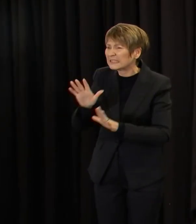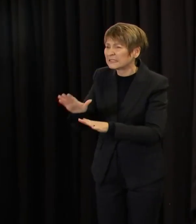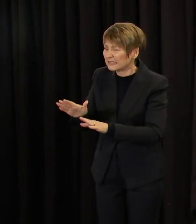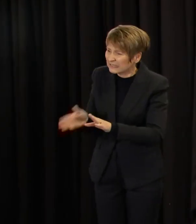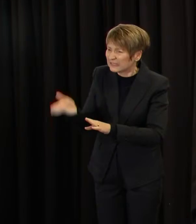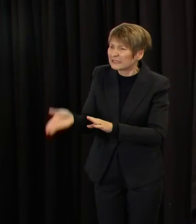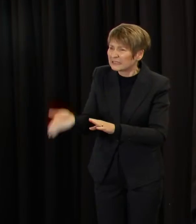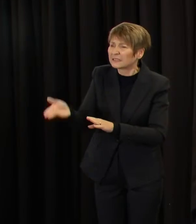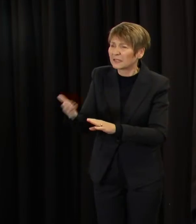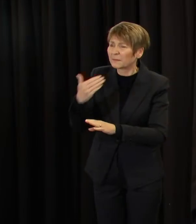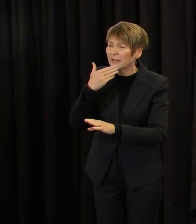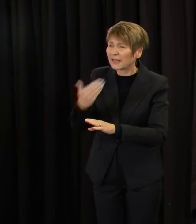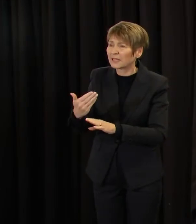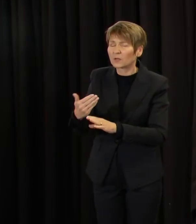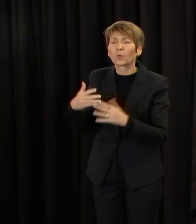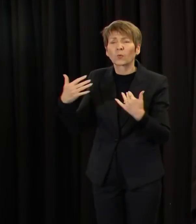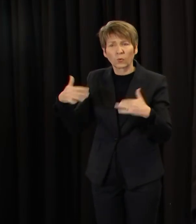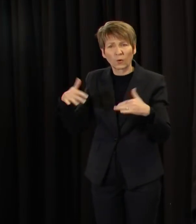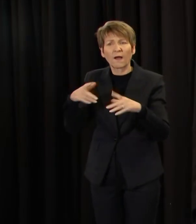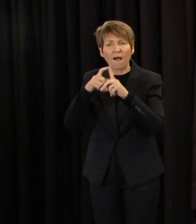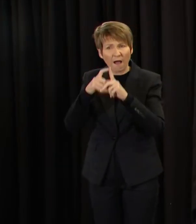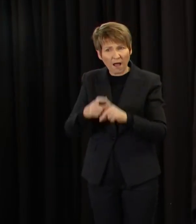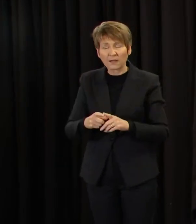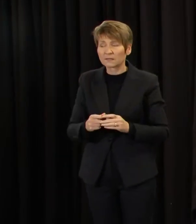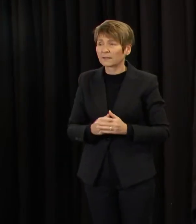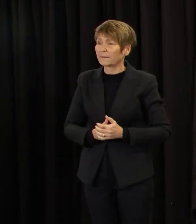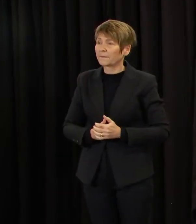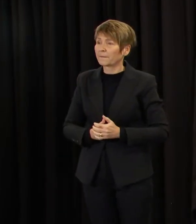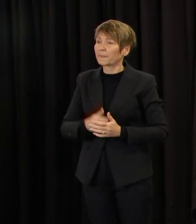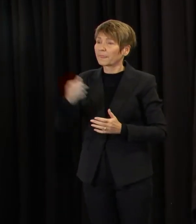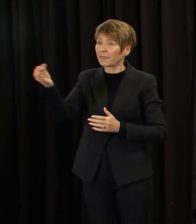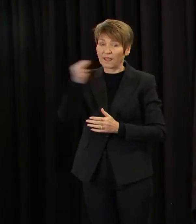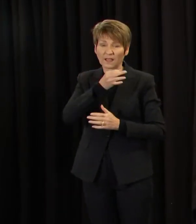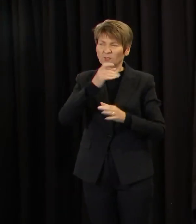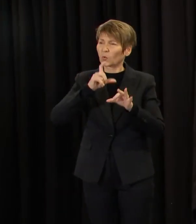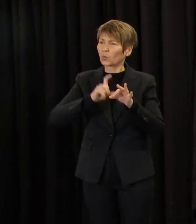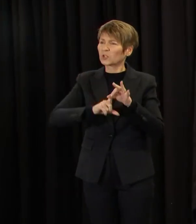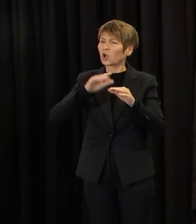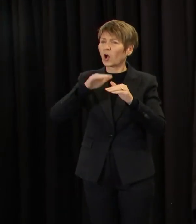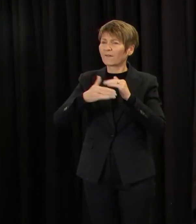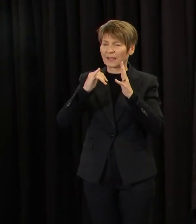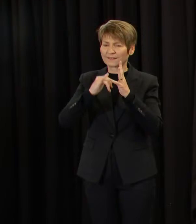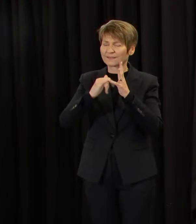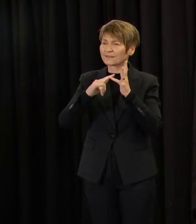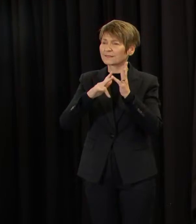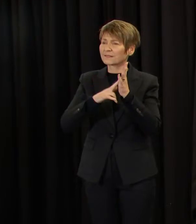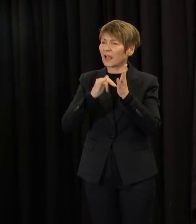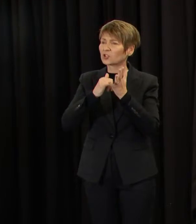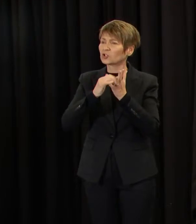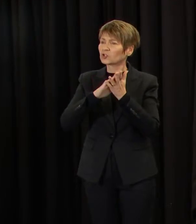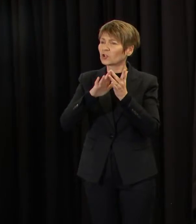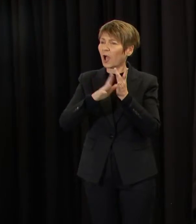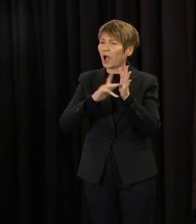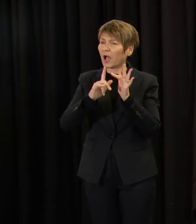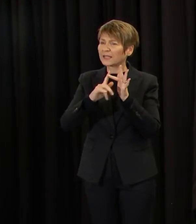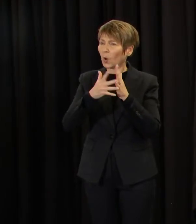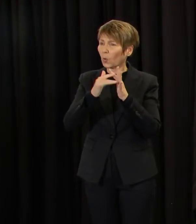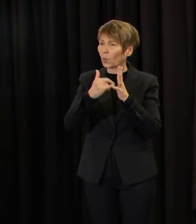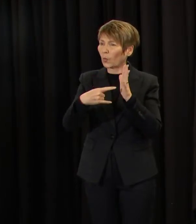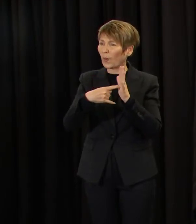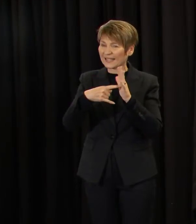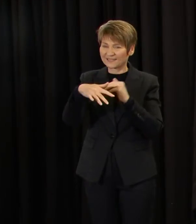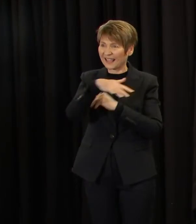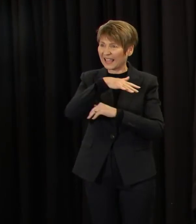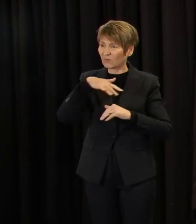tried to, with the Sunshine West wastewater, since August 8, that's been pinging. Right. Have you thought of putting